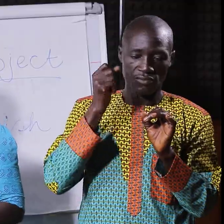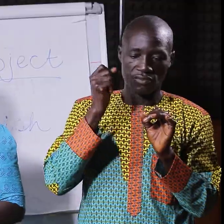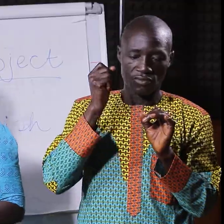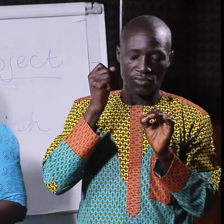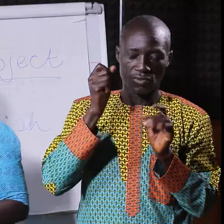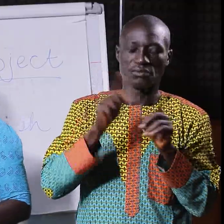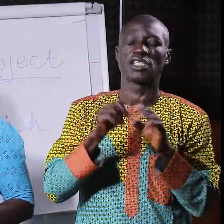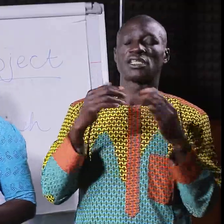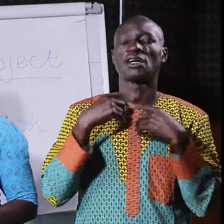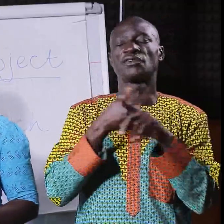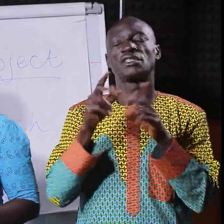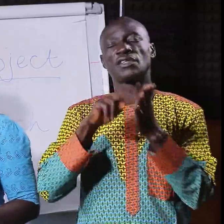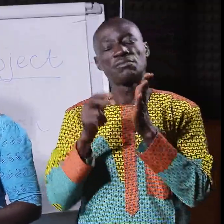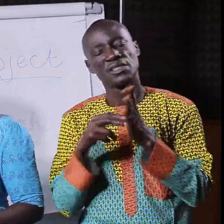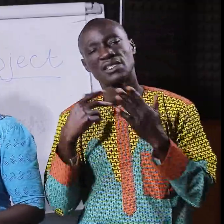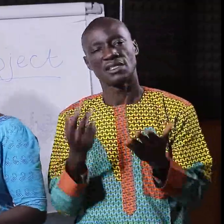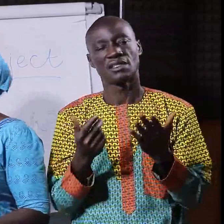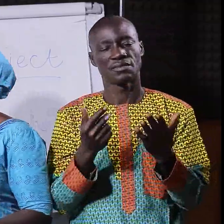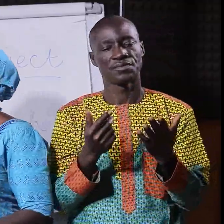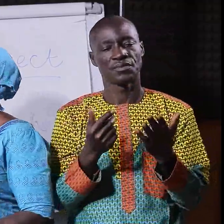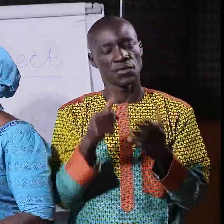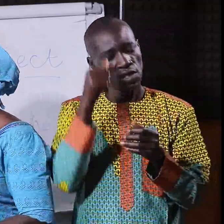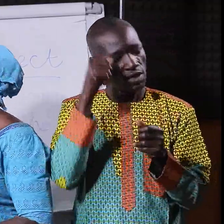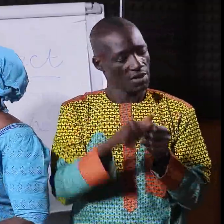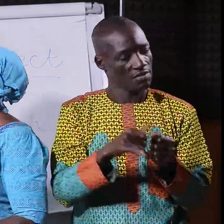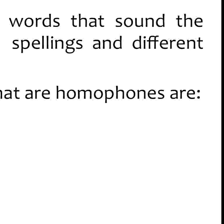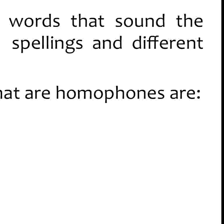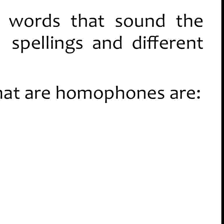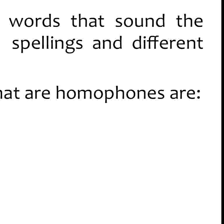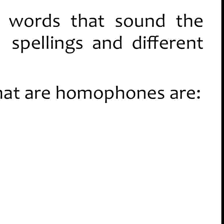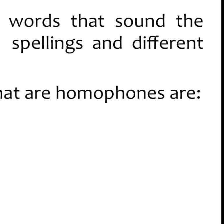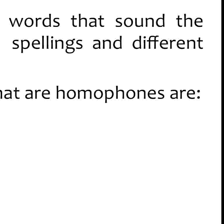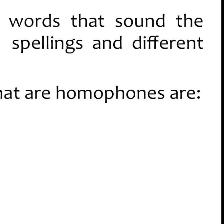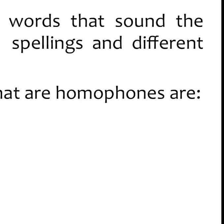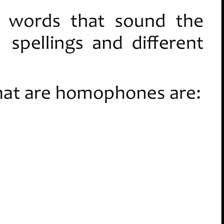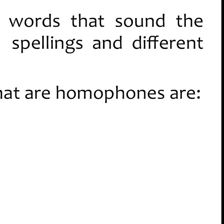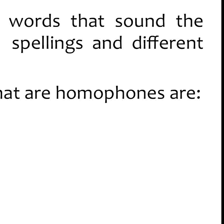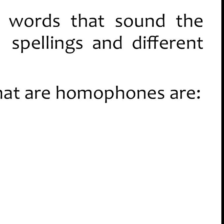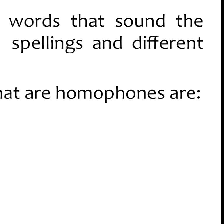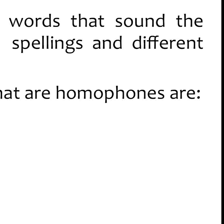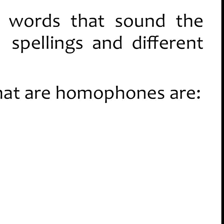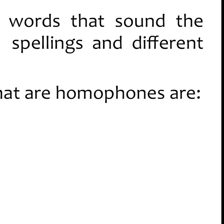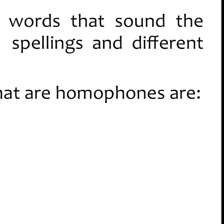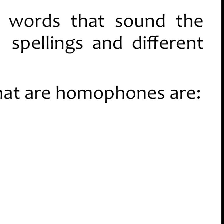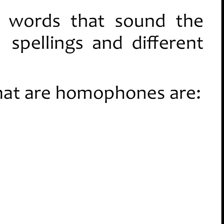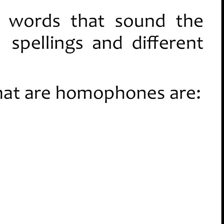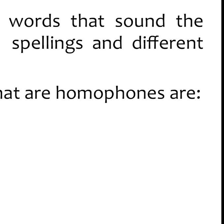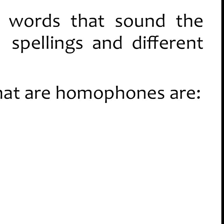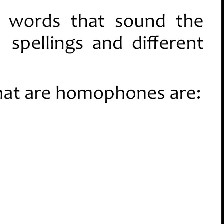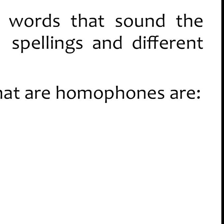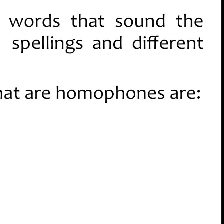Remember, homophones, your telephone, the sound, emphasis on the sound. Example of words that are homophones are